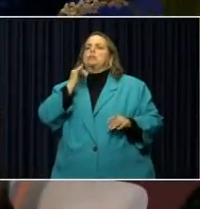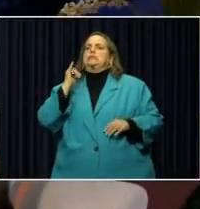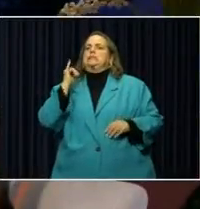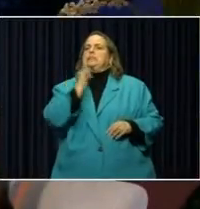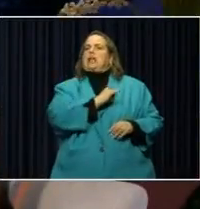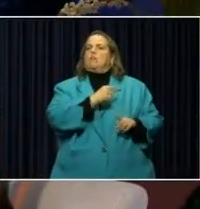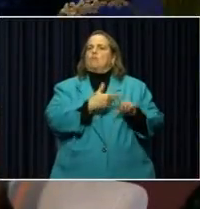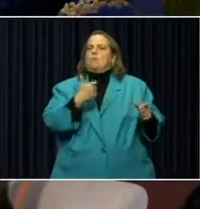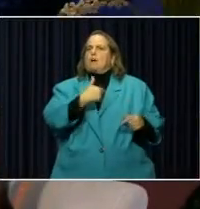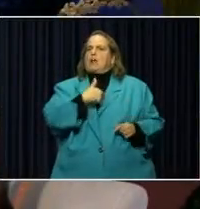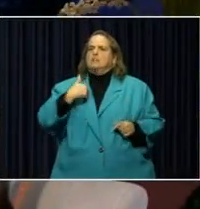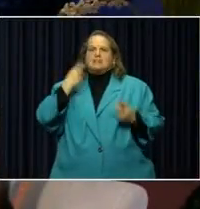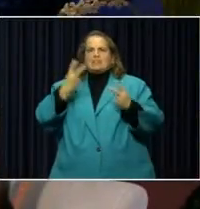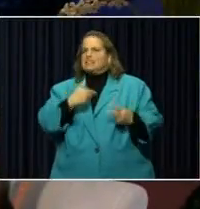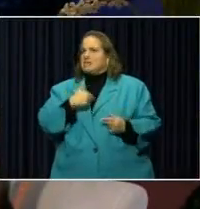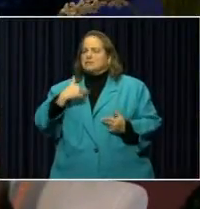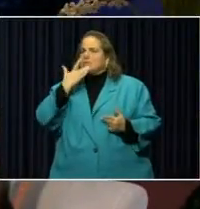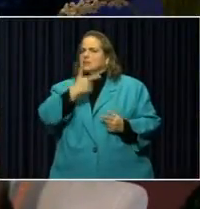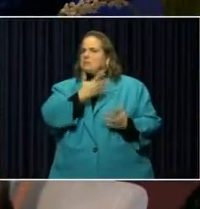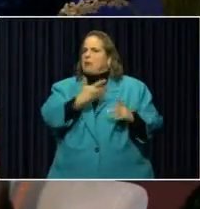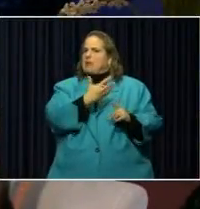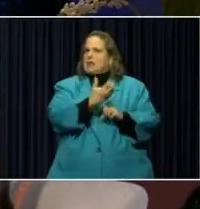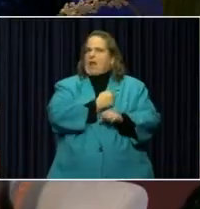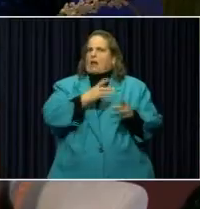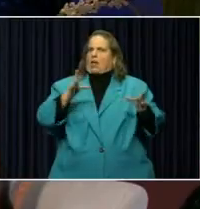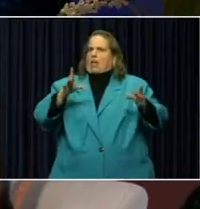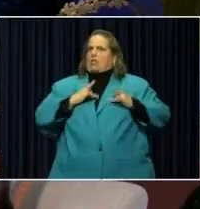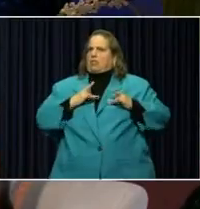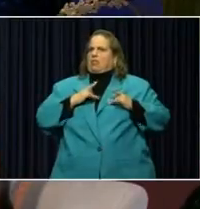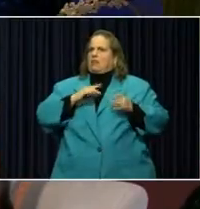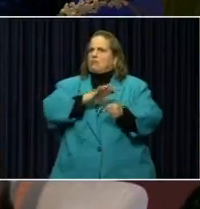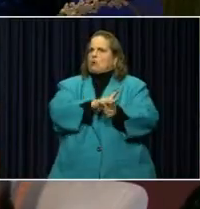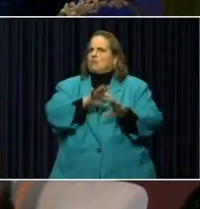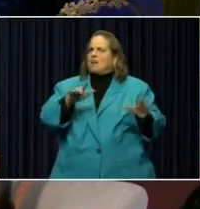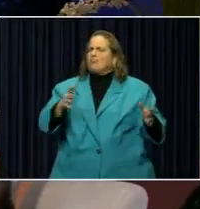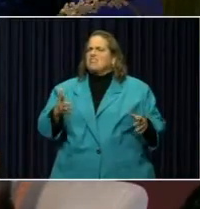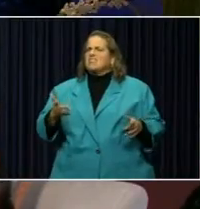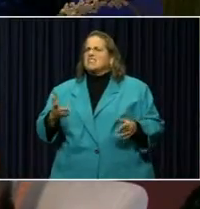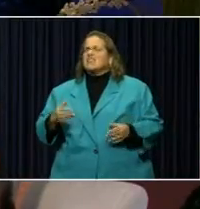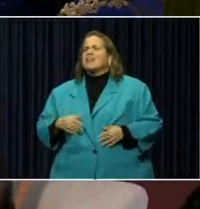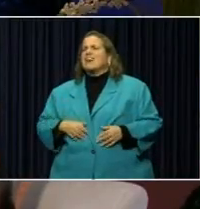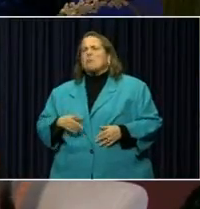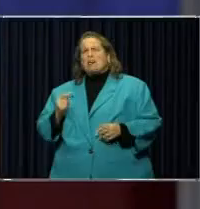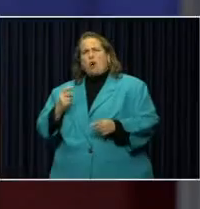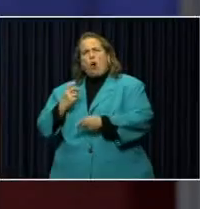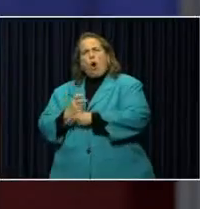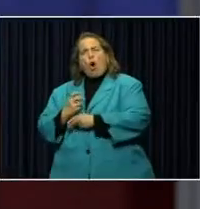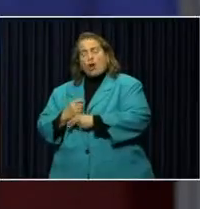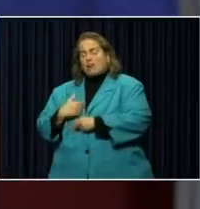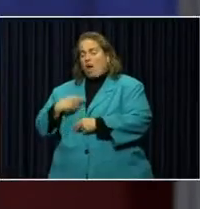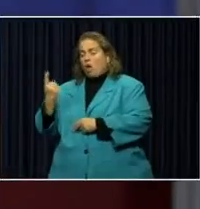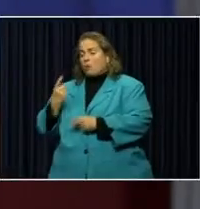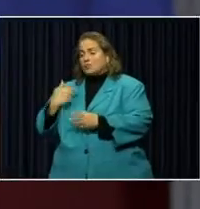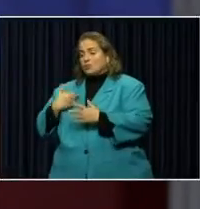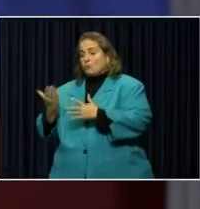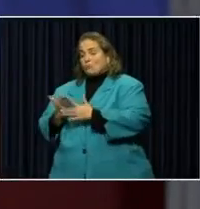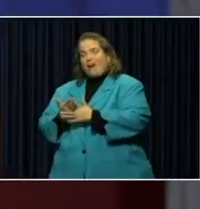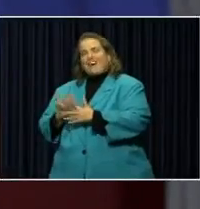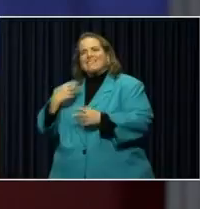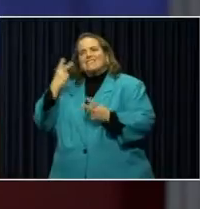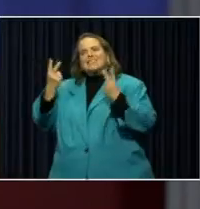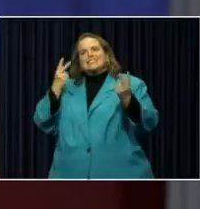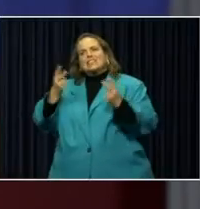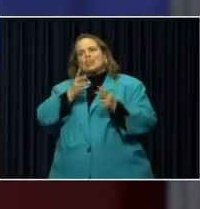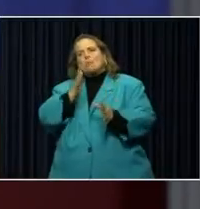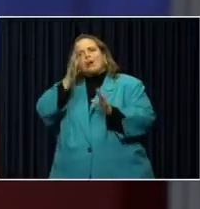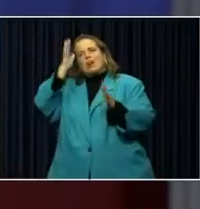virus. It's hard not going to their house, you know, because that's where I go whenever I'm on break. Yeah, I know.